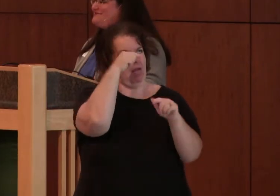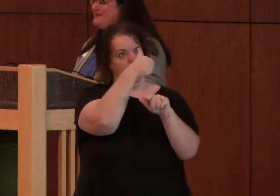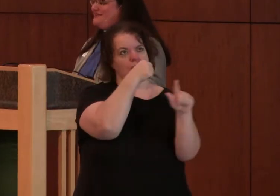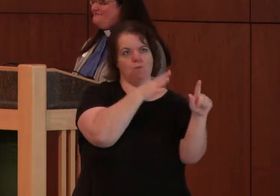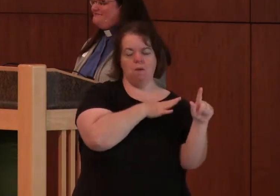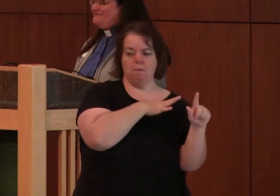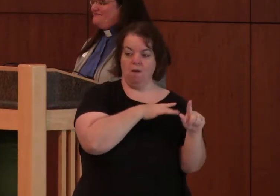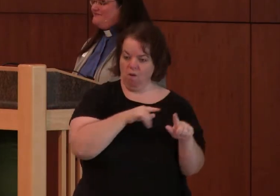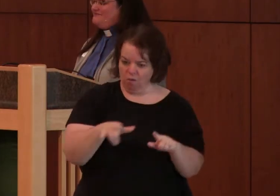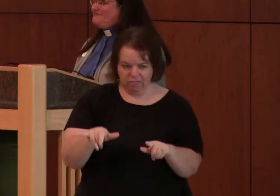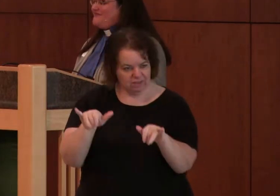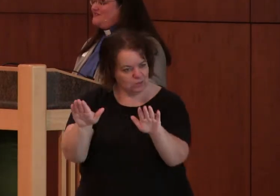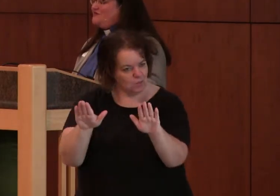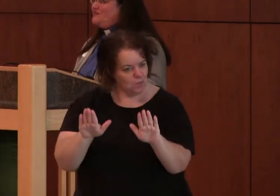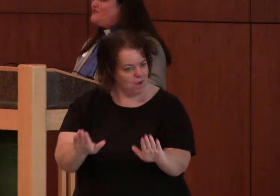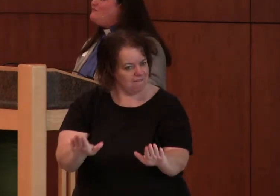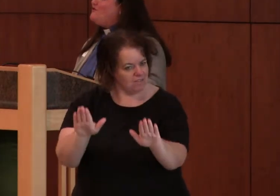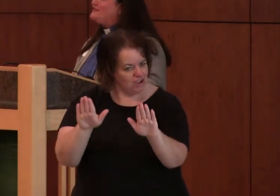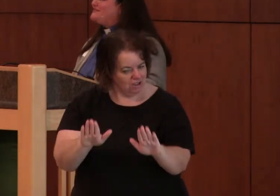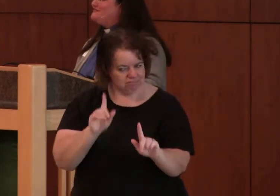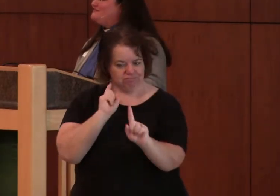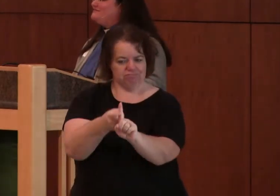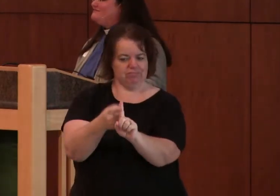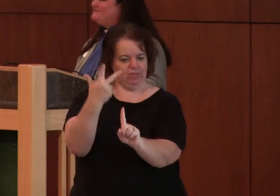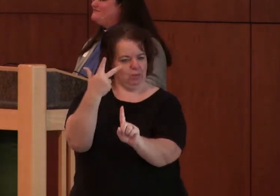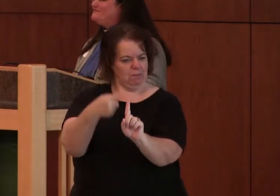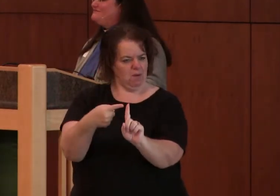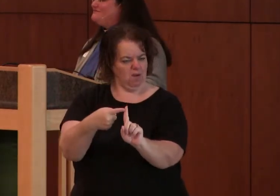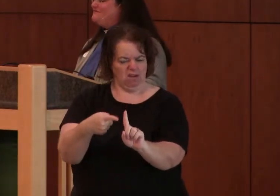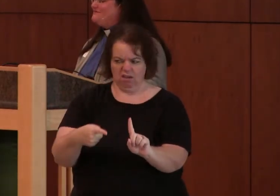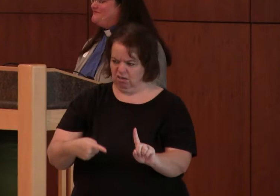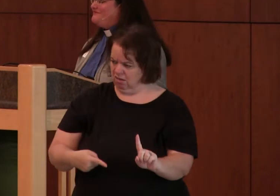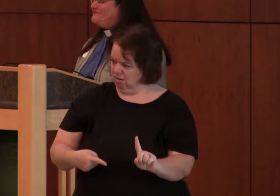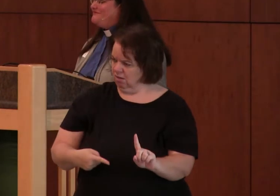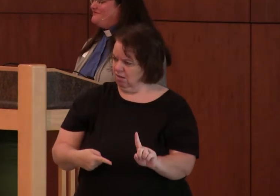said St. Pete. That's worth 3 points.